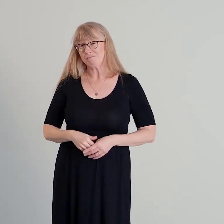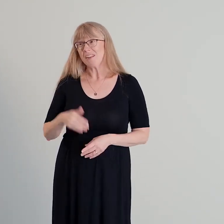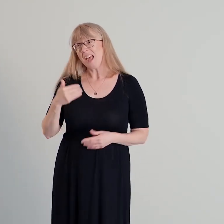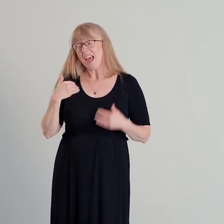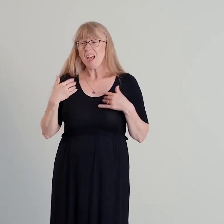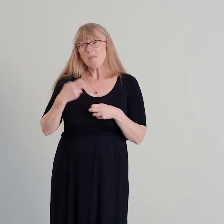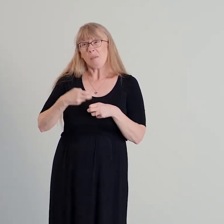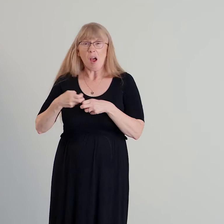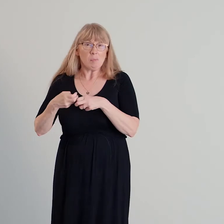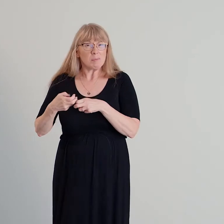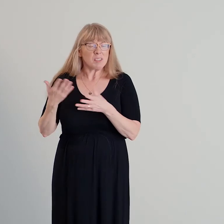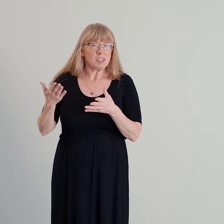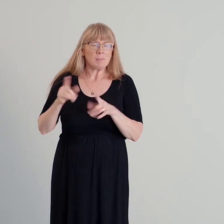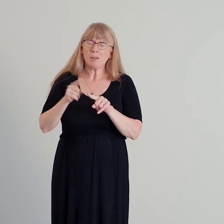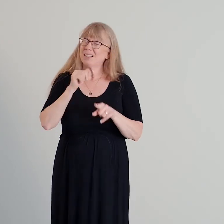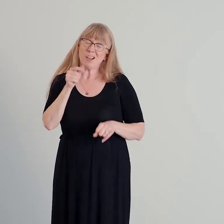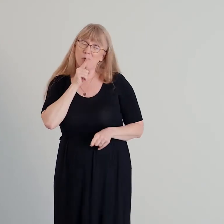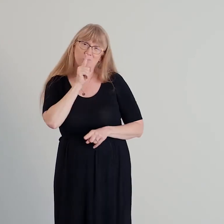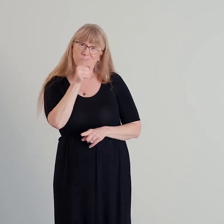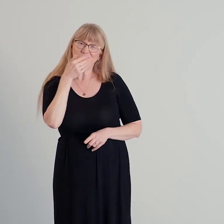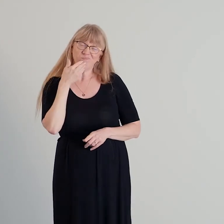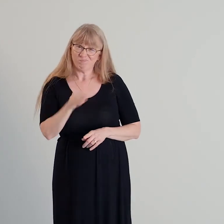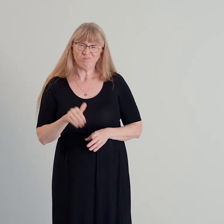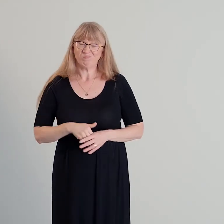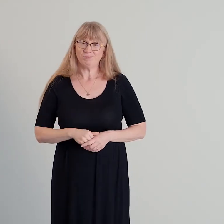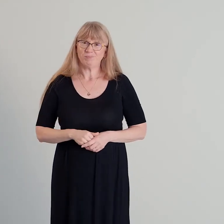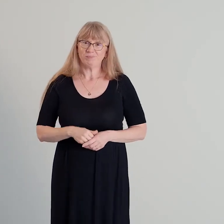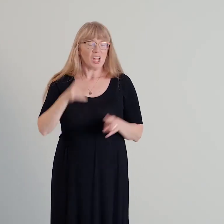these problems, I've got these hang-ups, but I'm really not that bad.